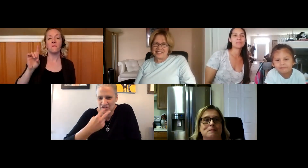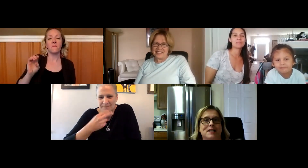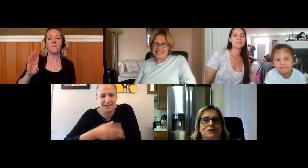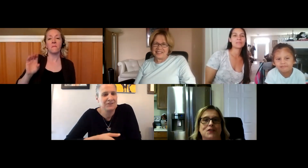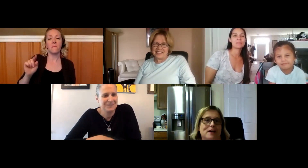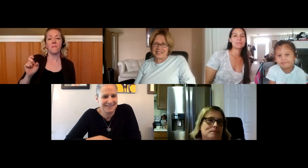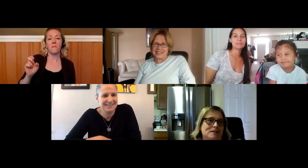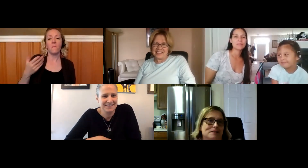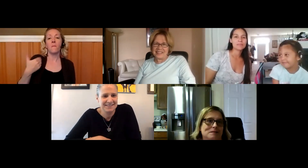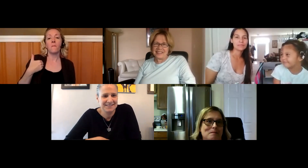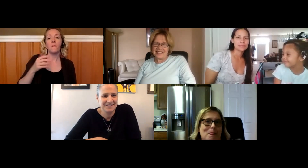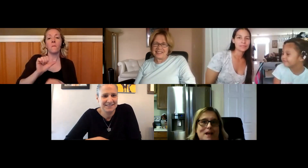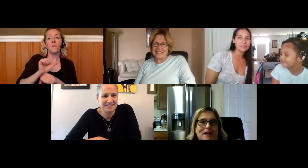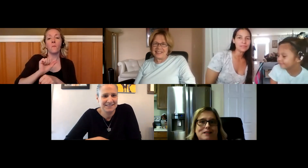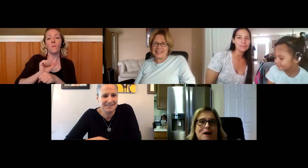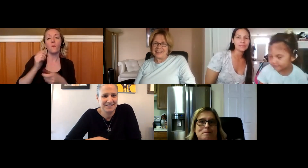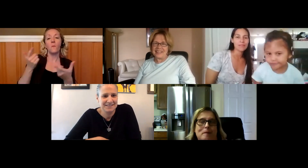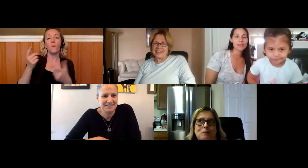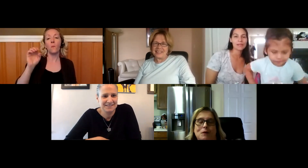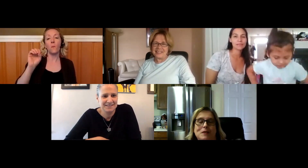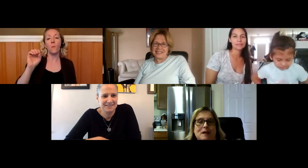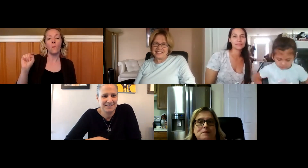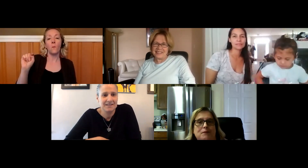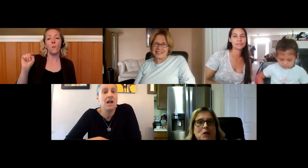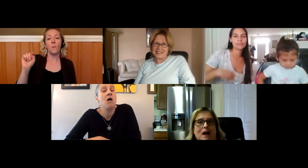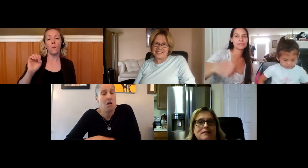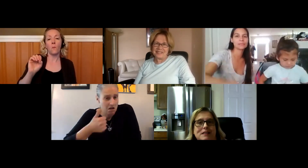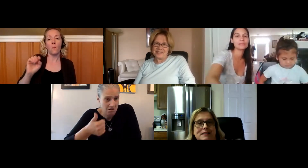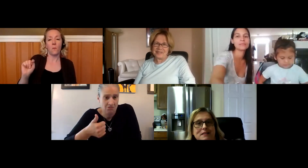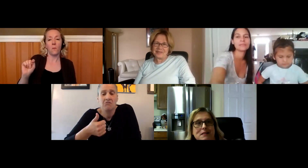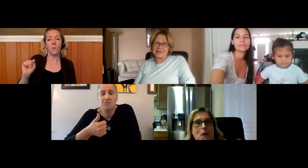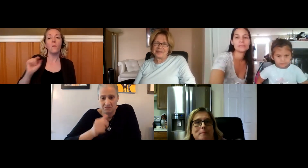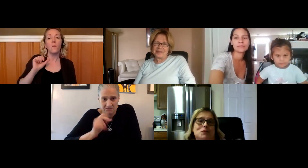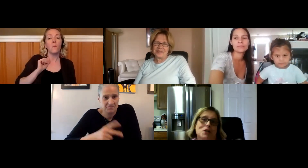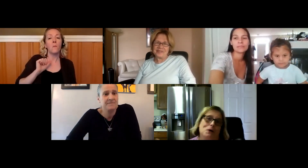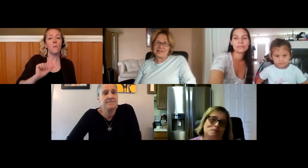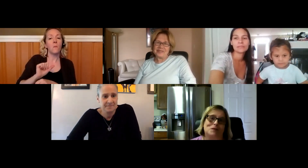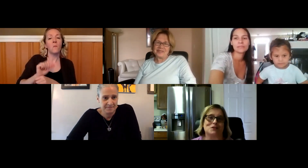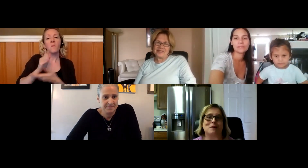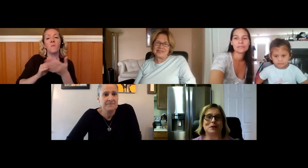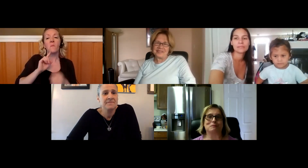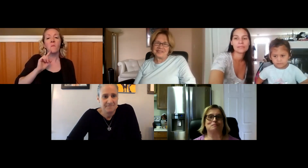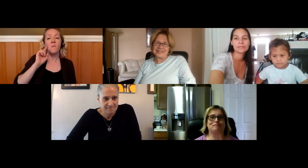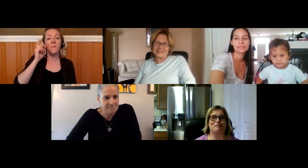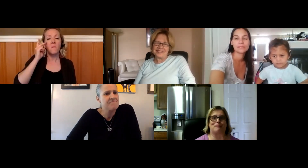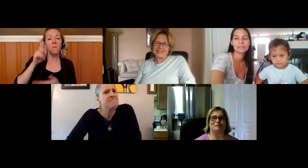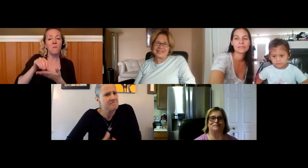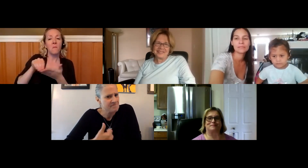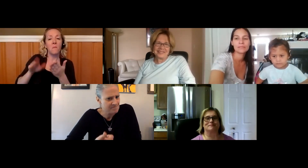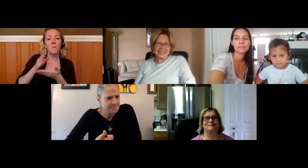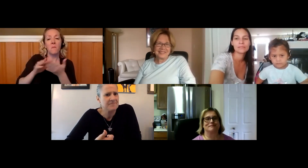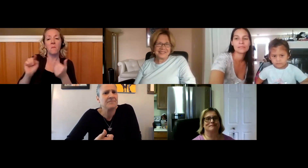occupational therapist. And I work with some deaf-blind kids. So that's why I'm here.